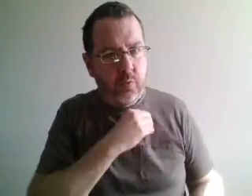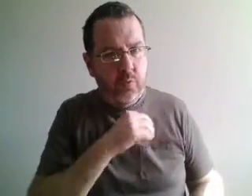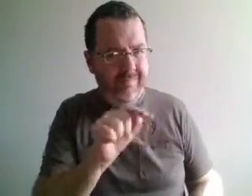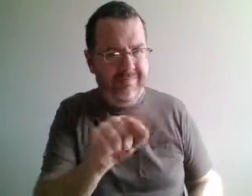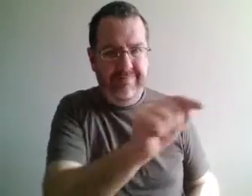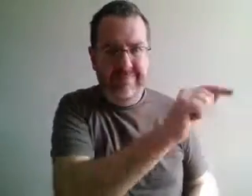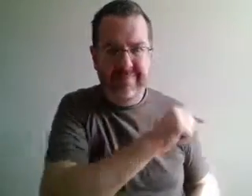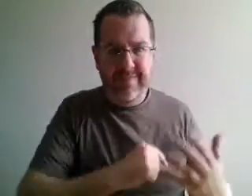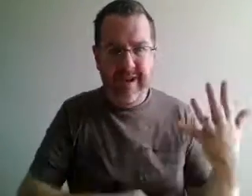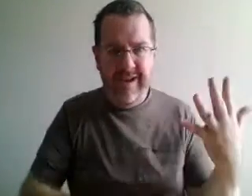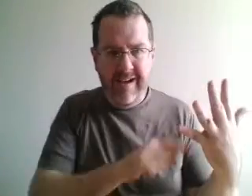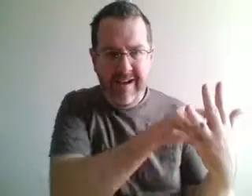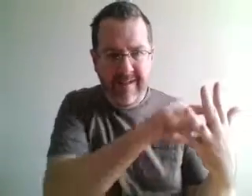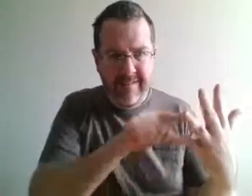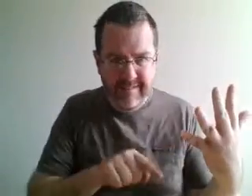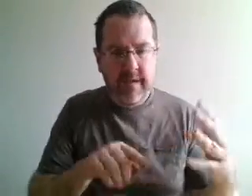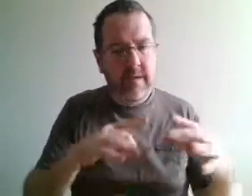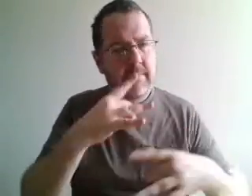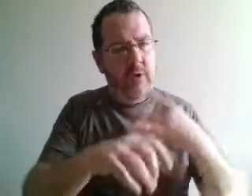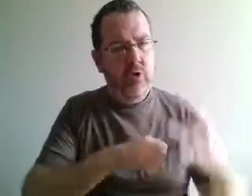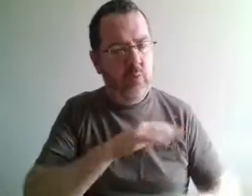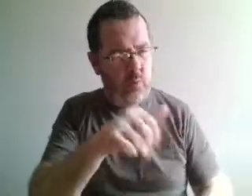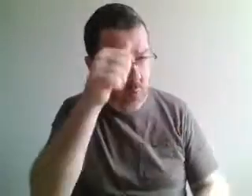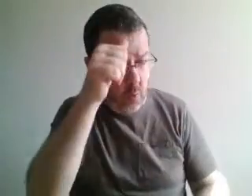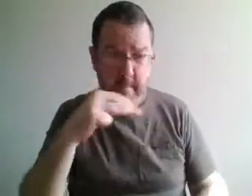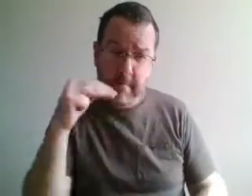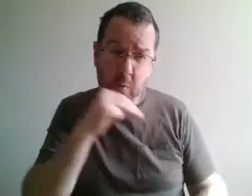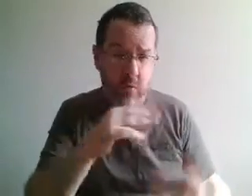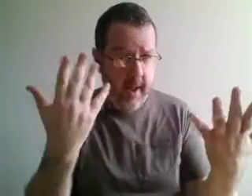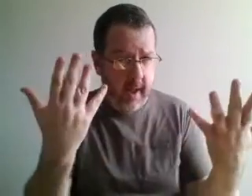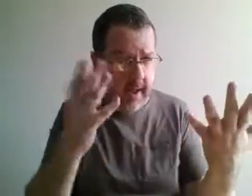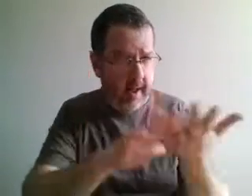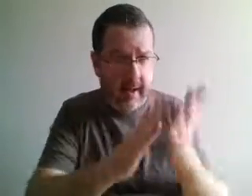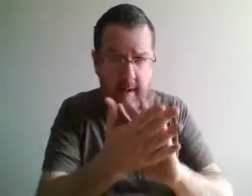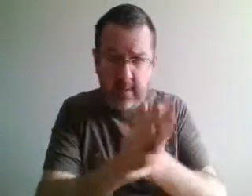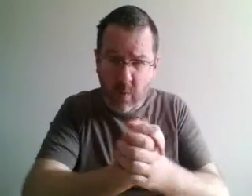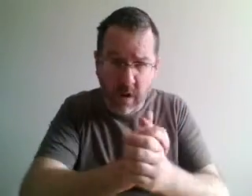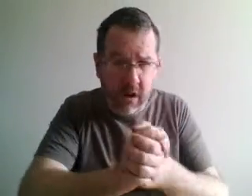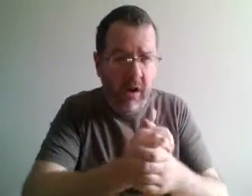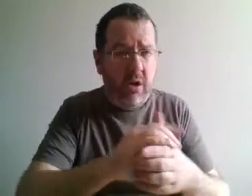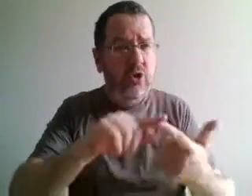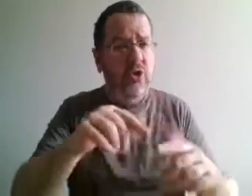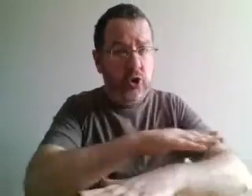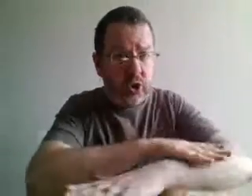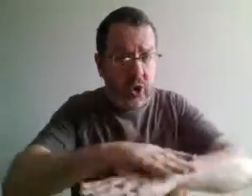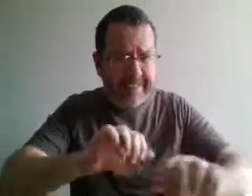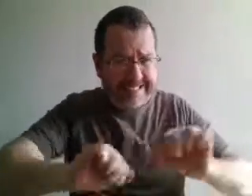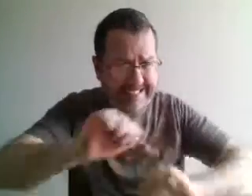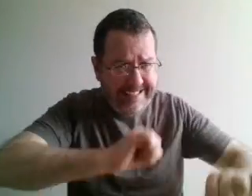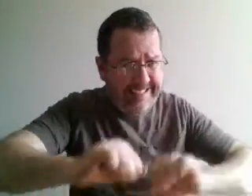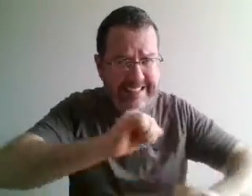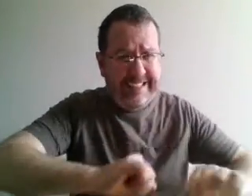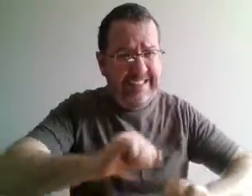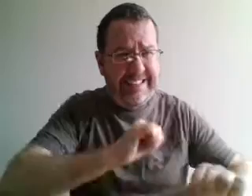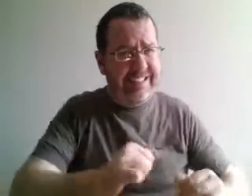what the hand washing, surface cleaning and so on need to be done once they come